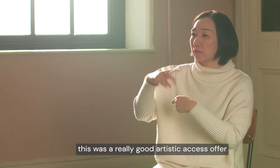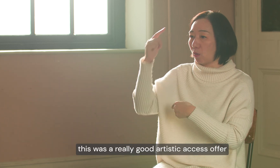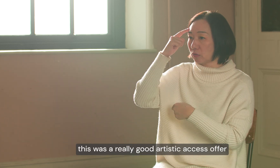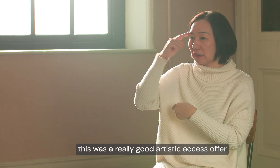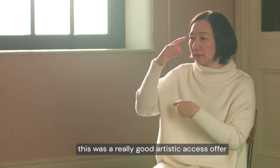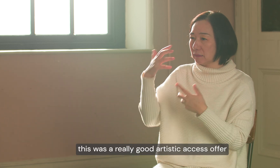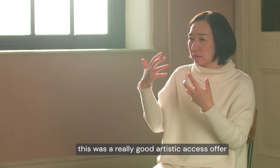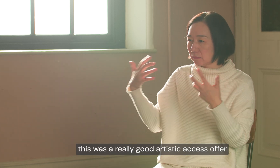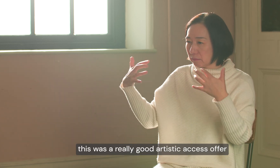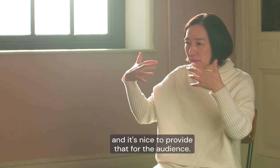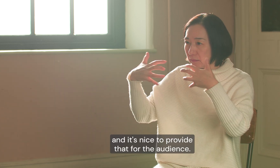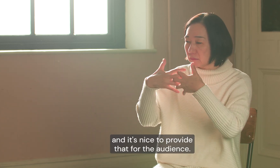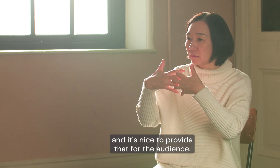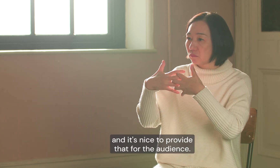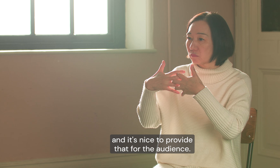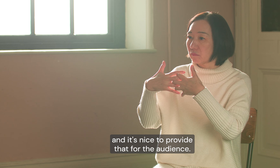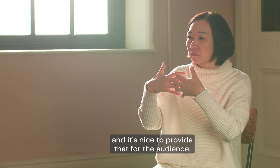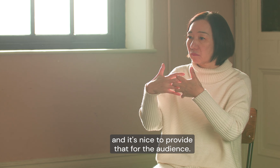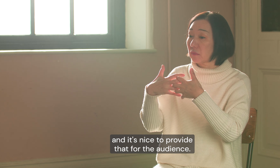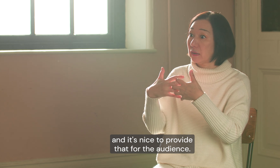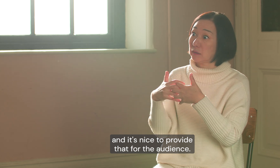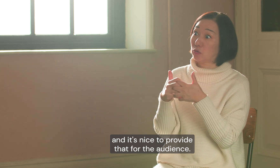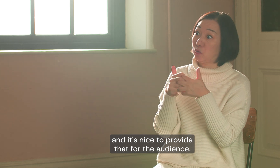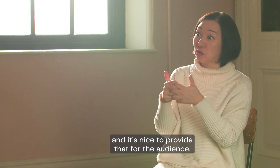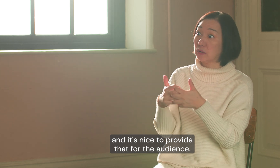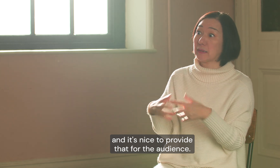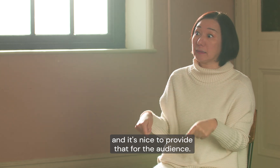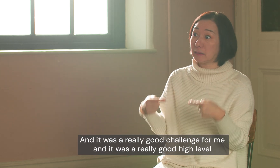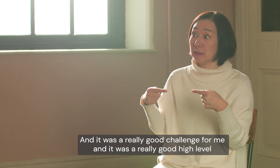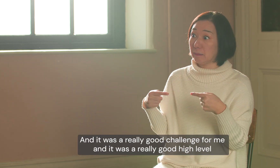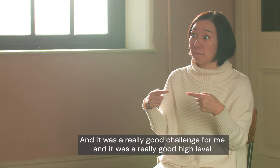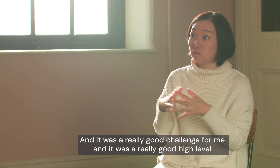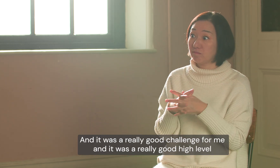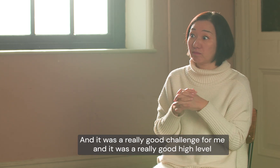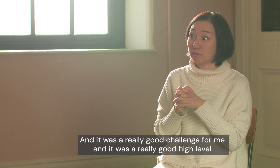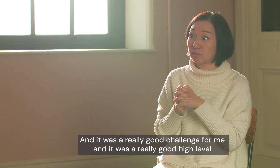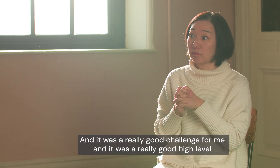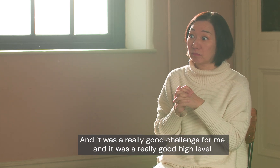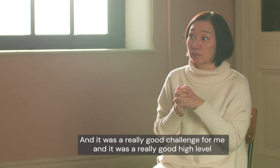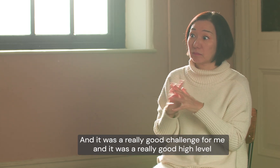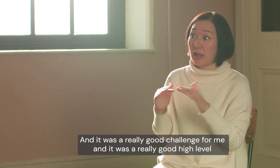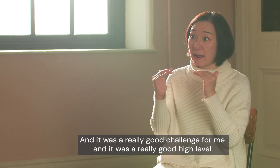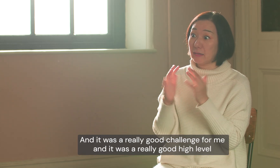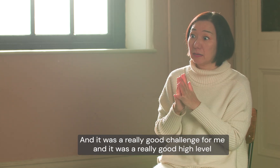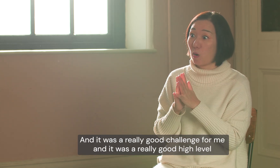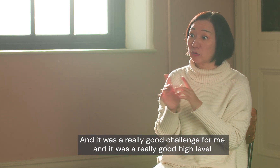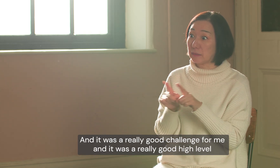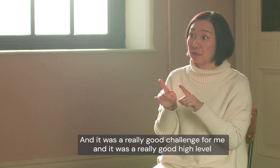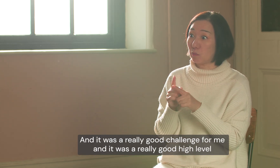access offer. And it's nice to provide that for the audience. And it was a really good challenge for me. And it was a really good